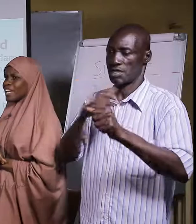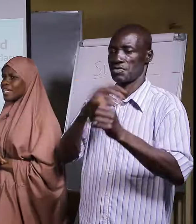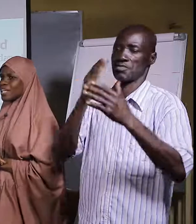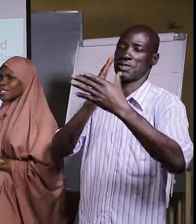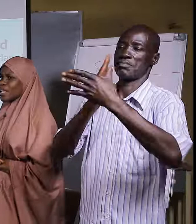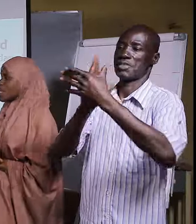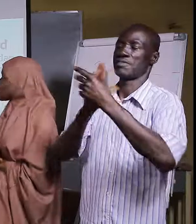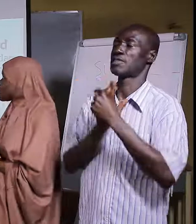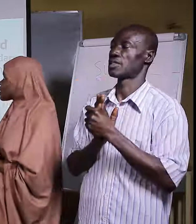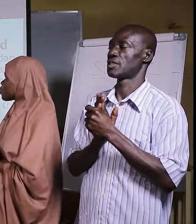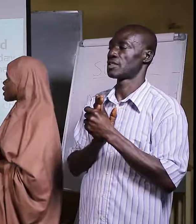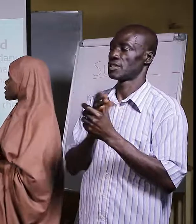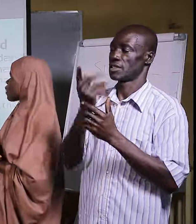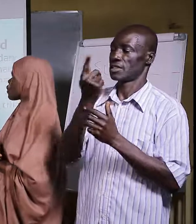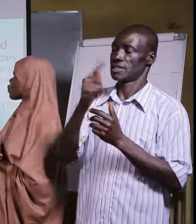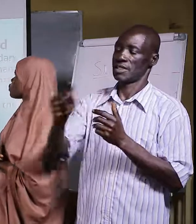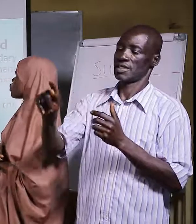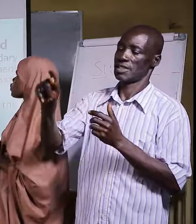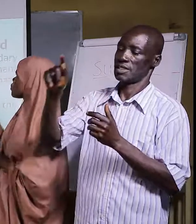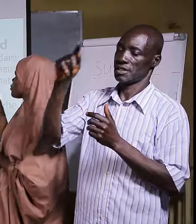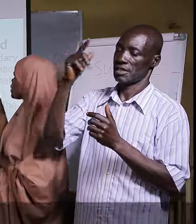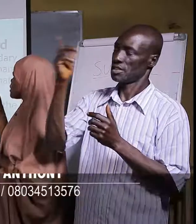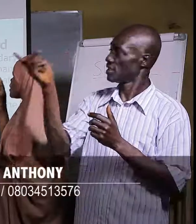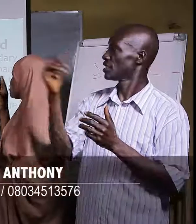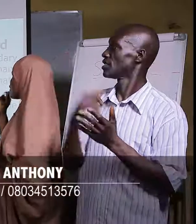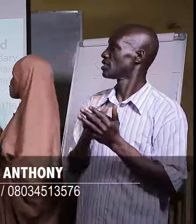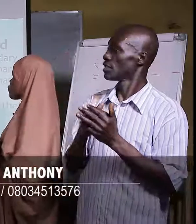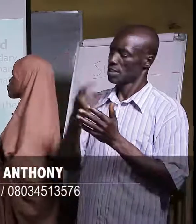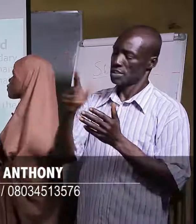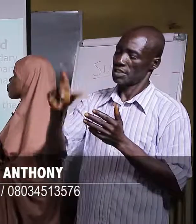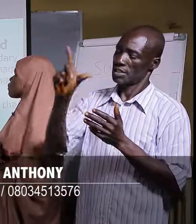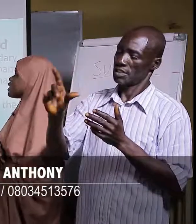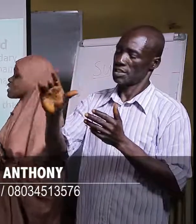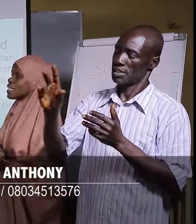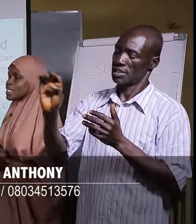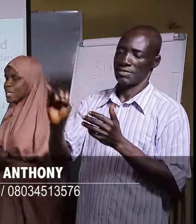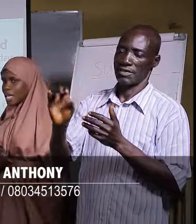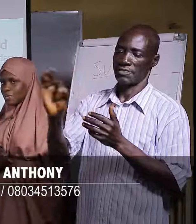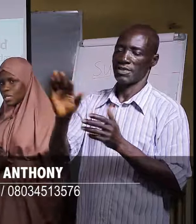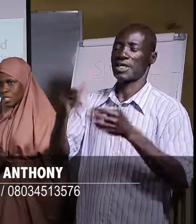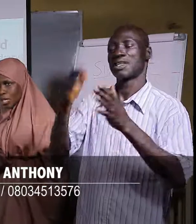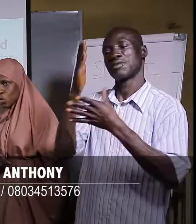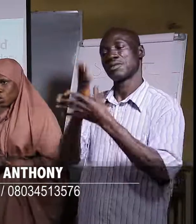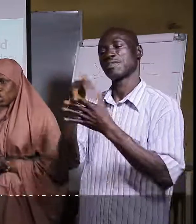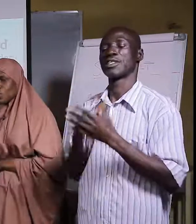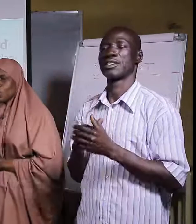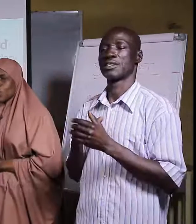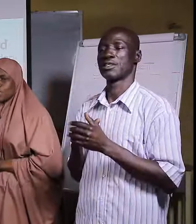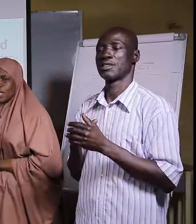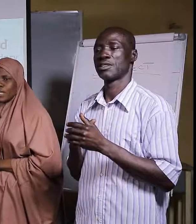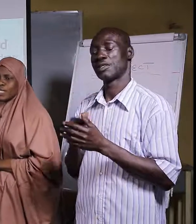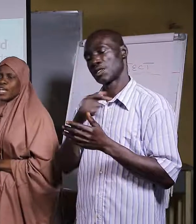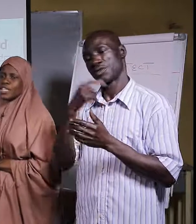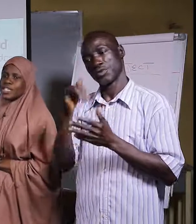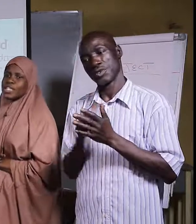Now, my learners, let's look at how we are going to prevent this liver flock from completing its life cycle. You know,